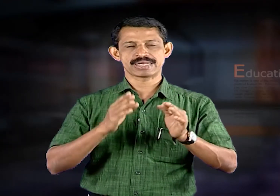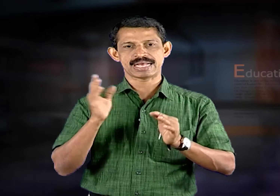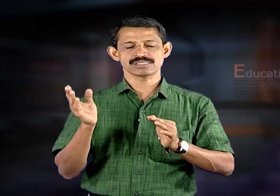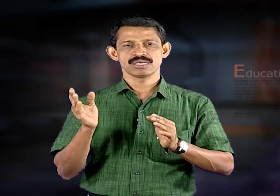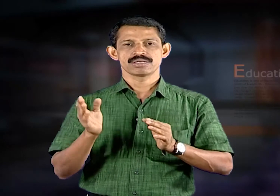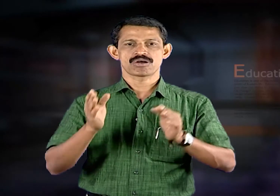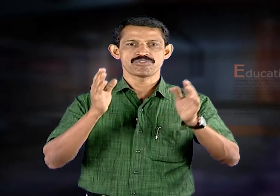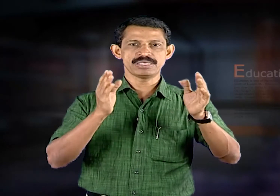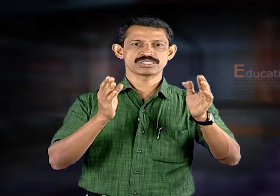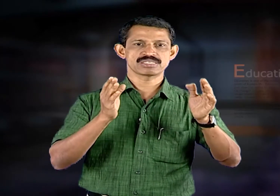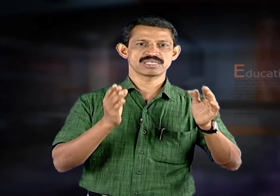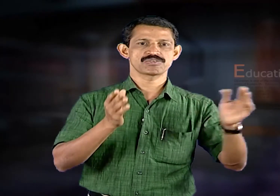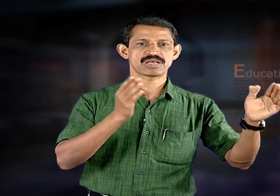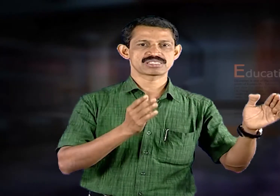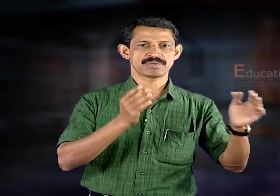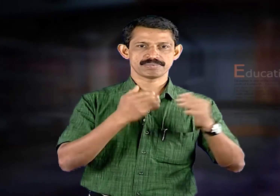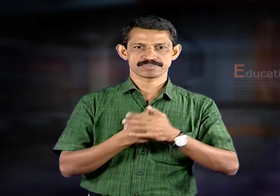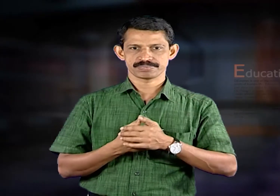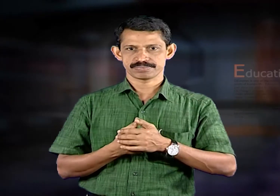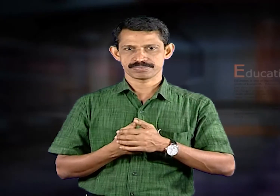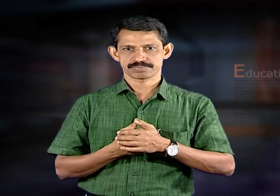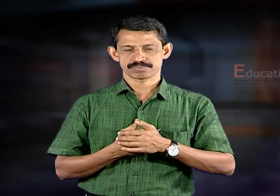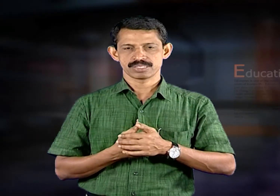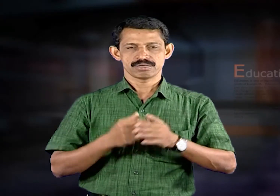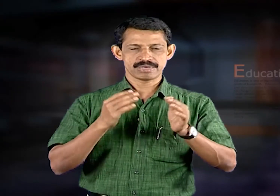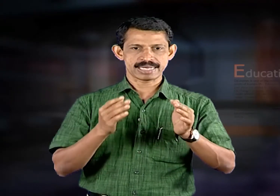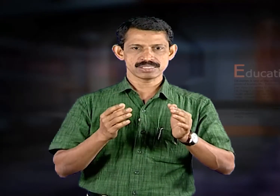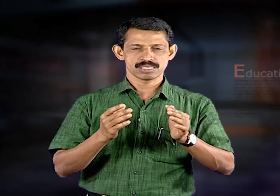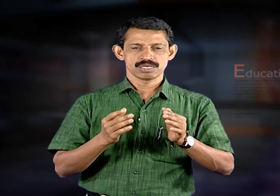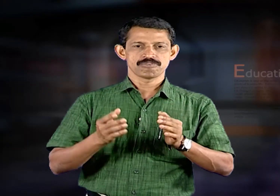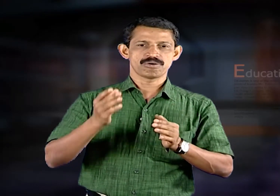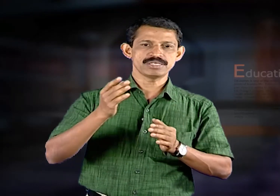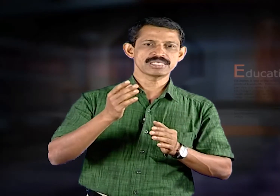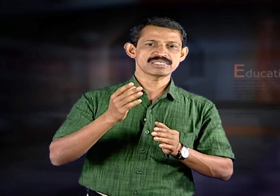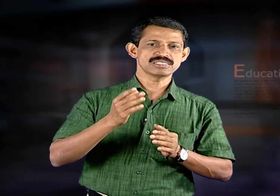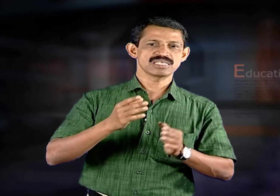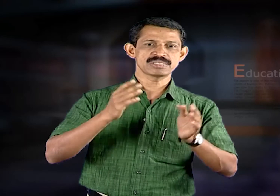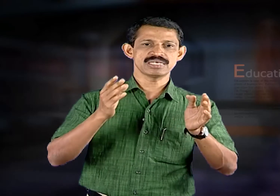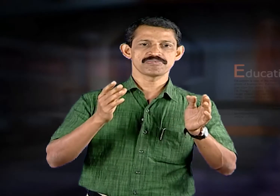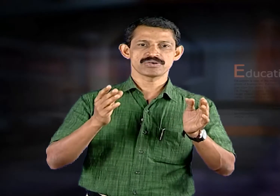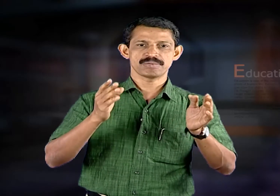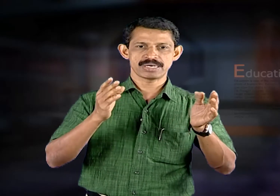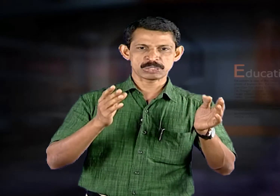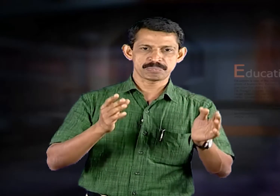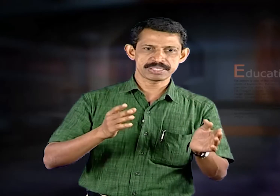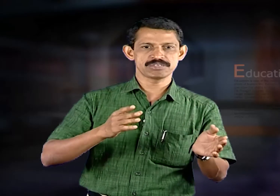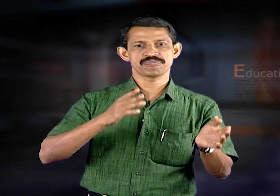whereas non-formal education is flexible. Whereas formal education is limited for a particular period of